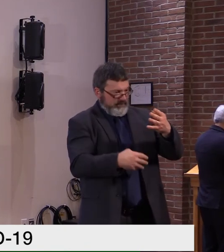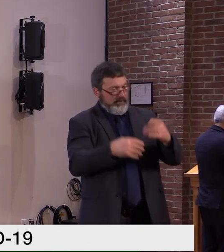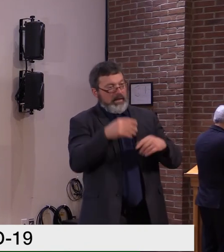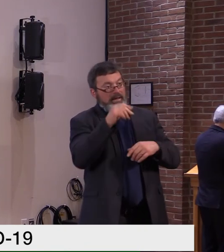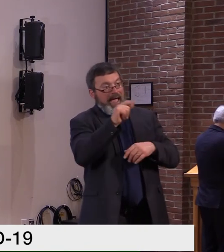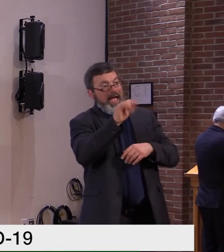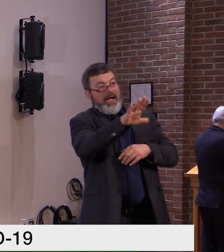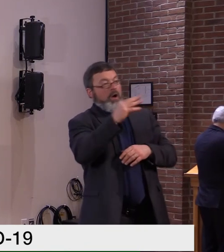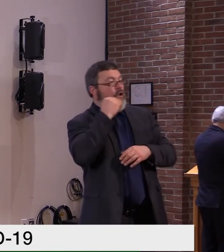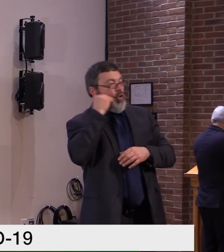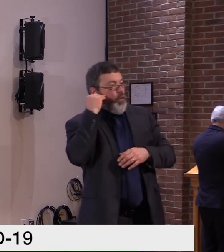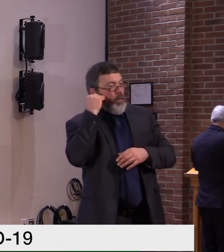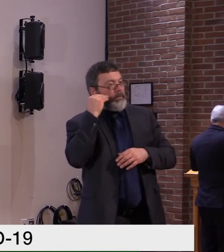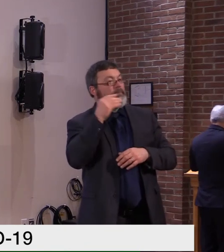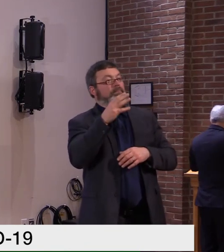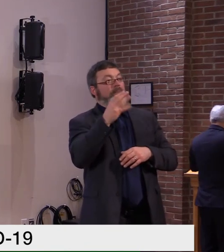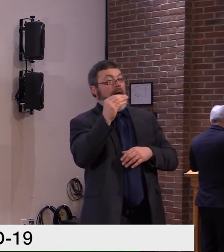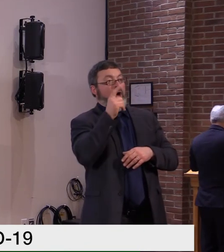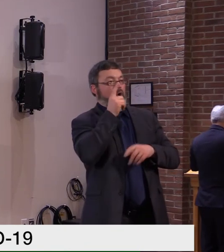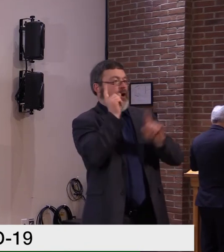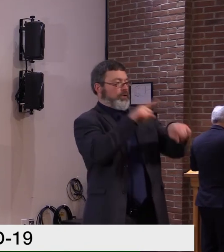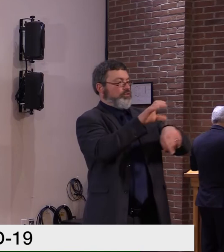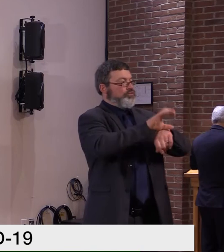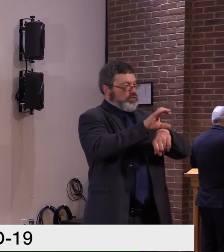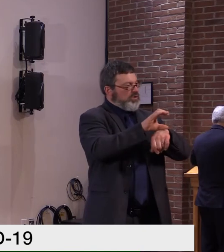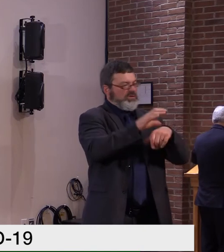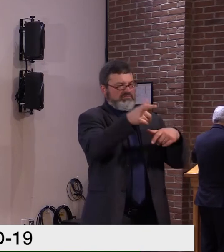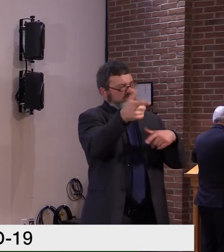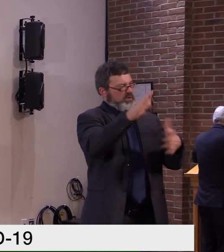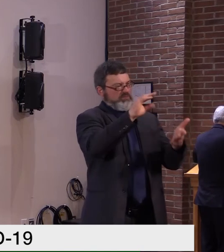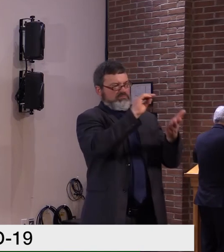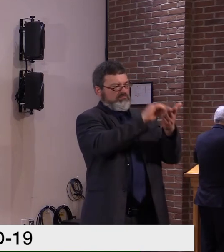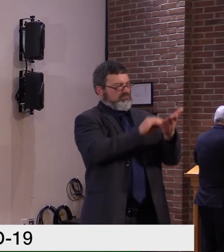at the House of Worship regarding parishioners on a certain